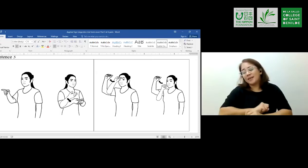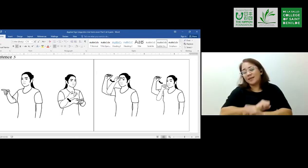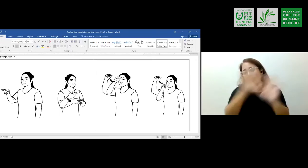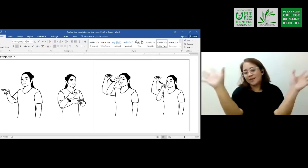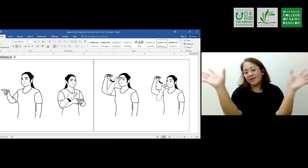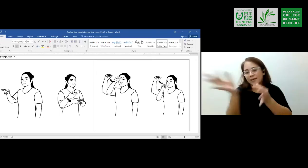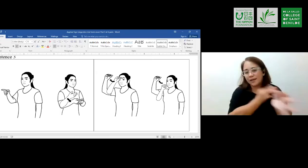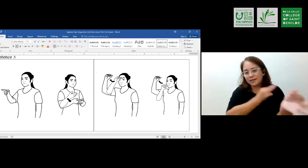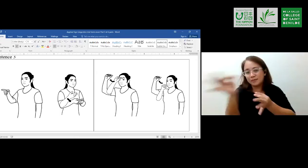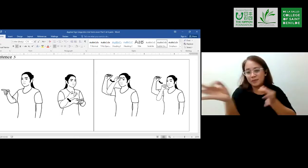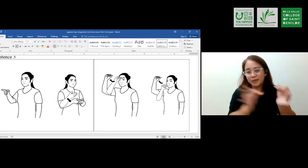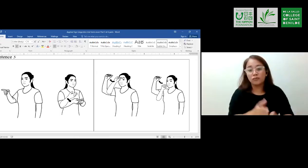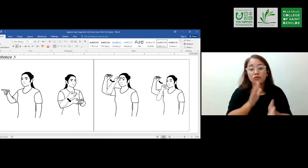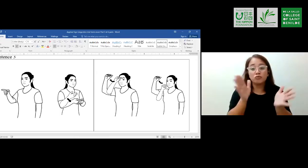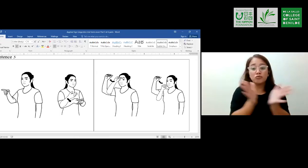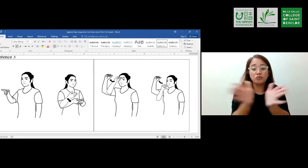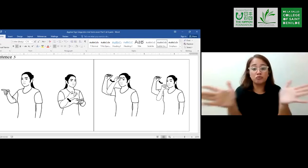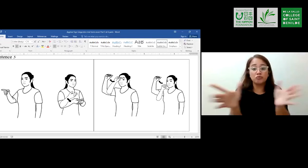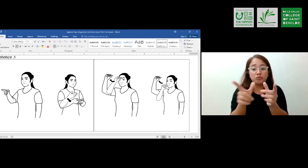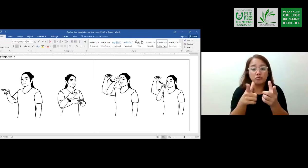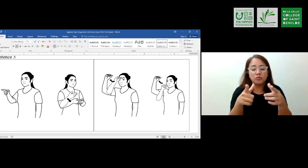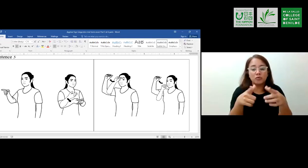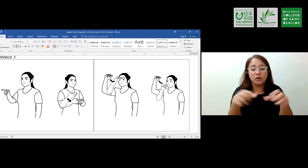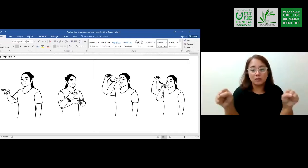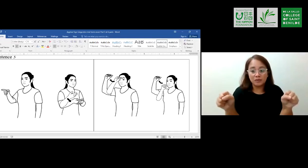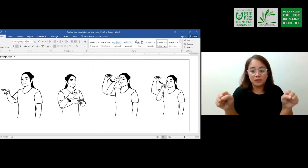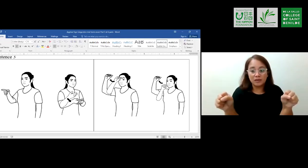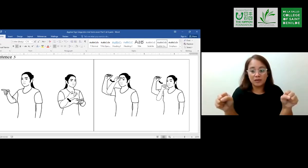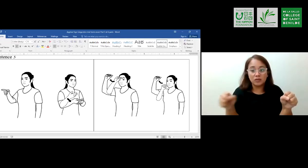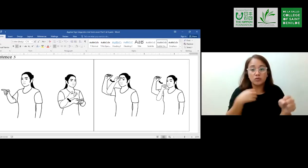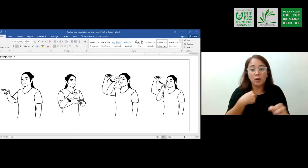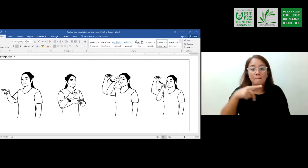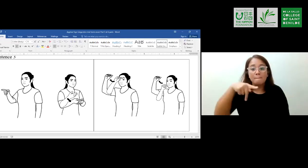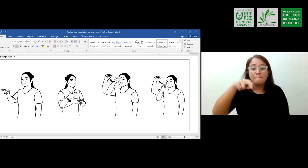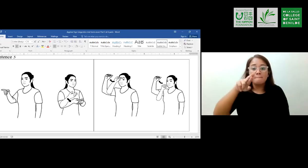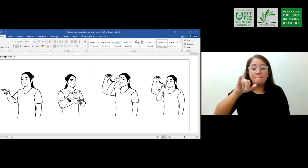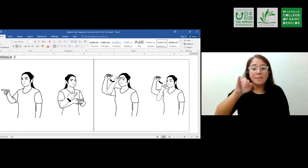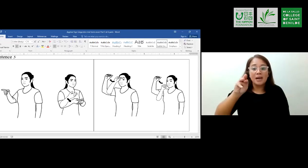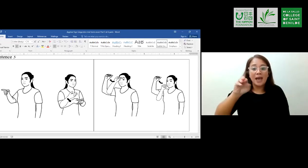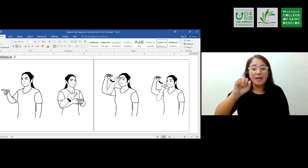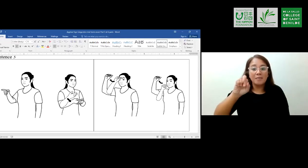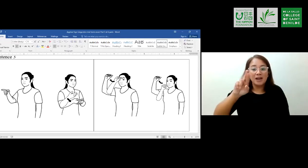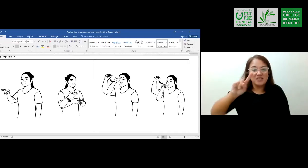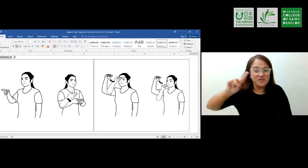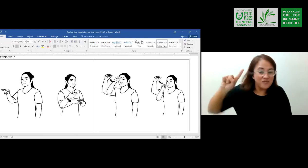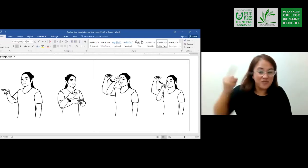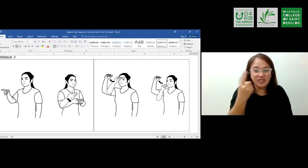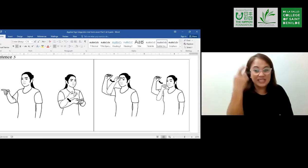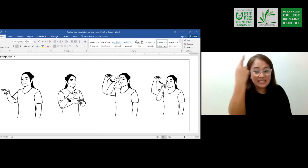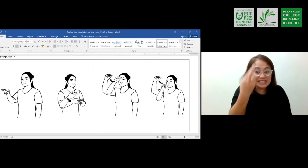think about the primary reason why something happens. Okay, in